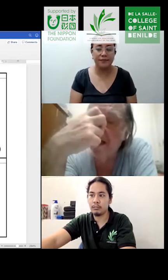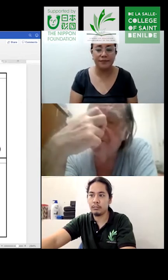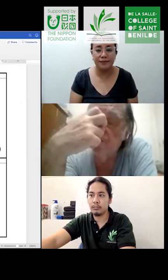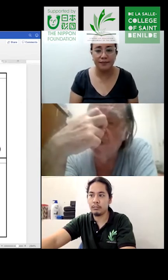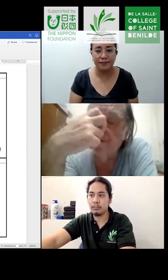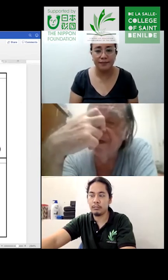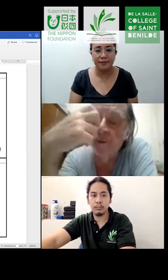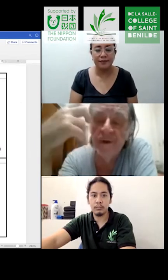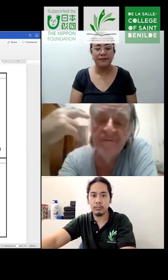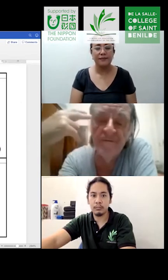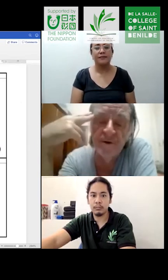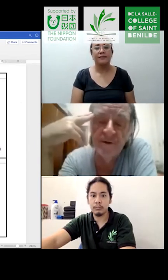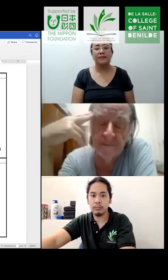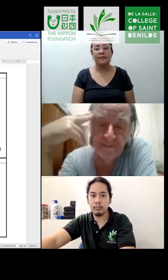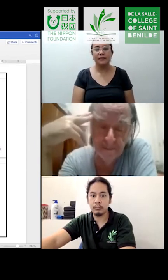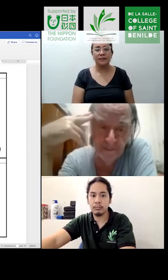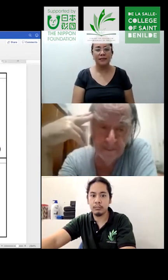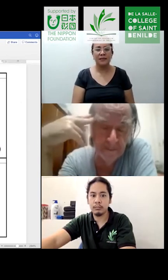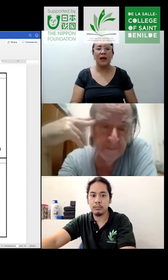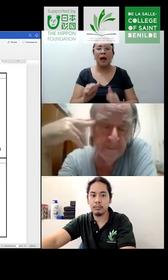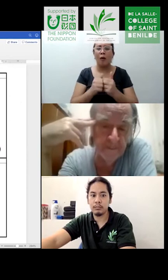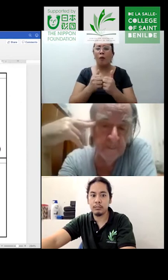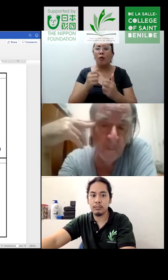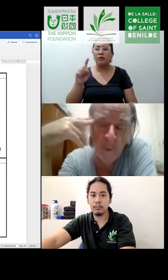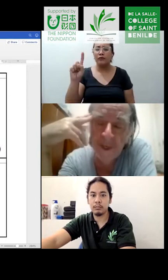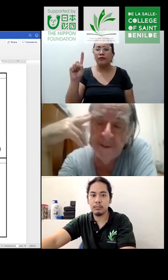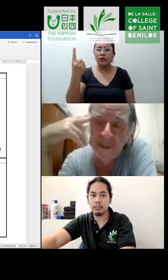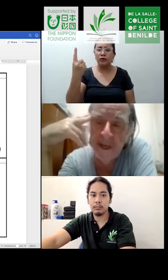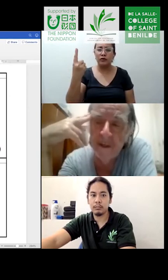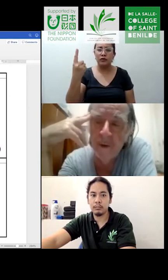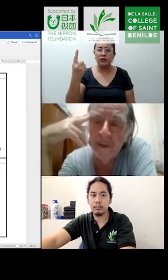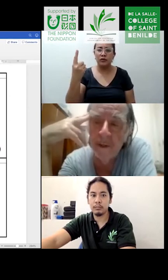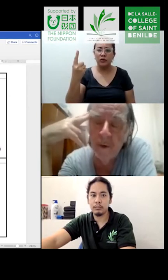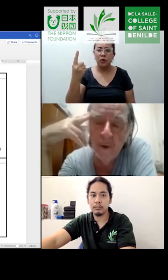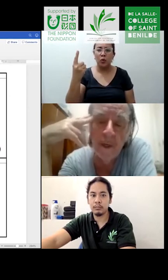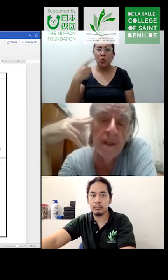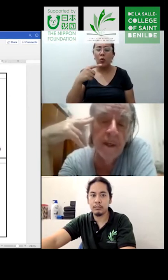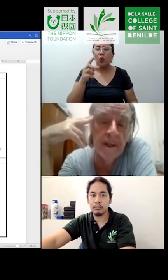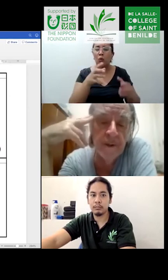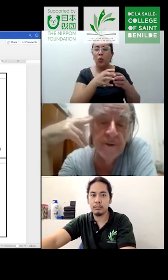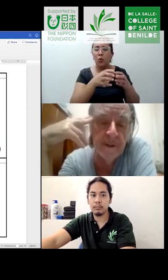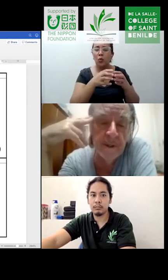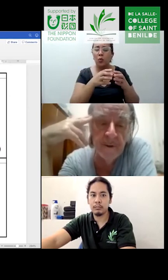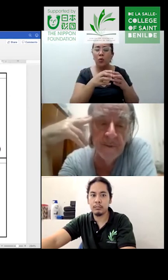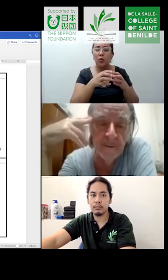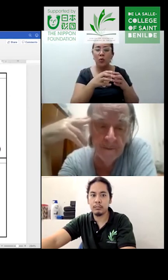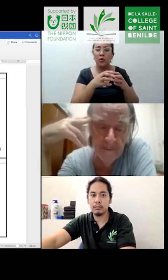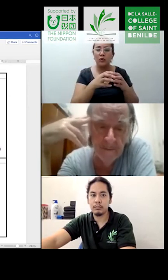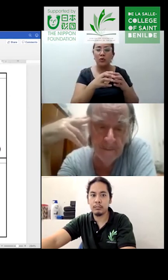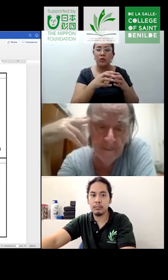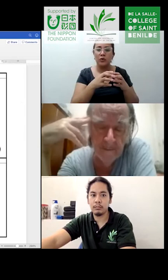okay, how did you all deal with first? What is the category you are using